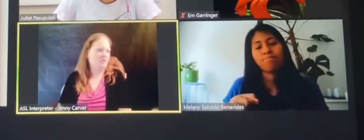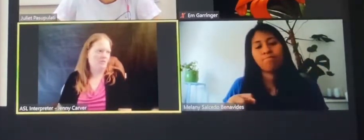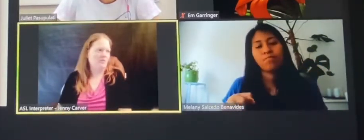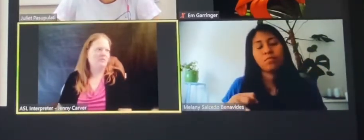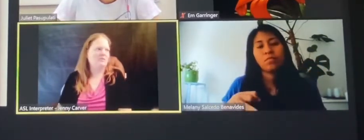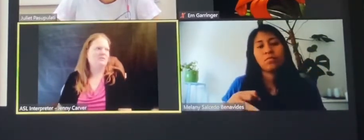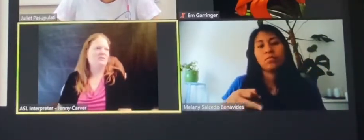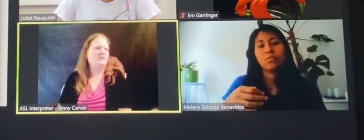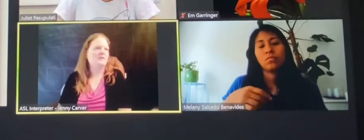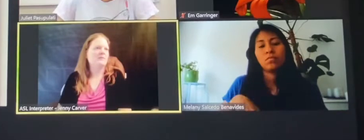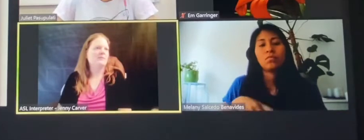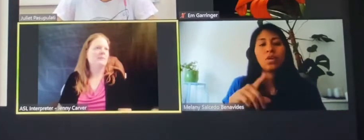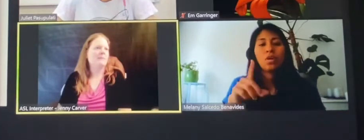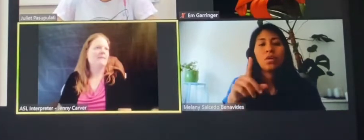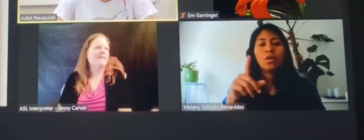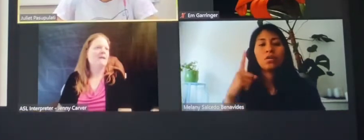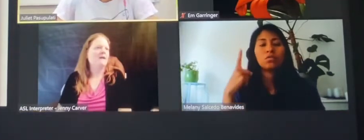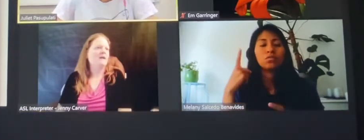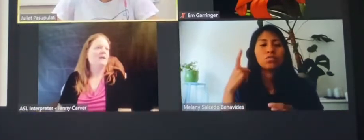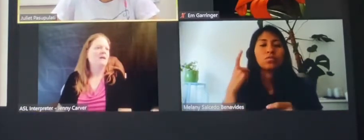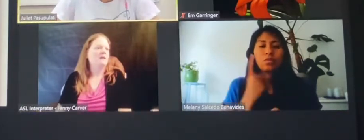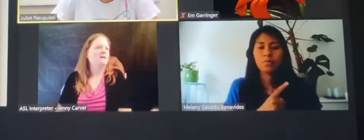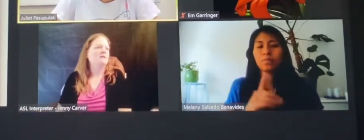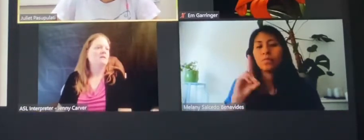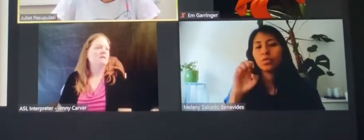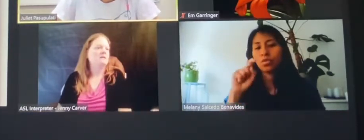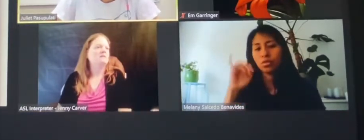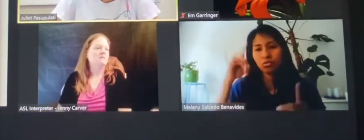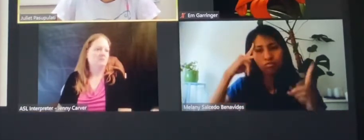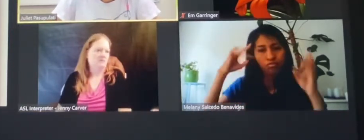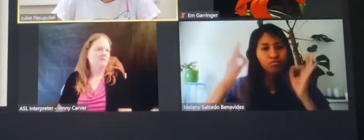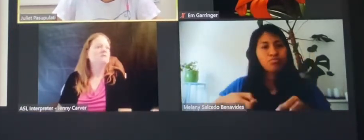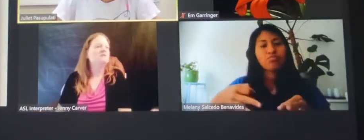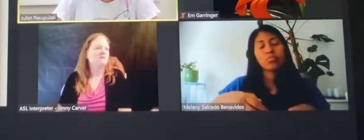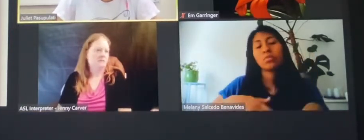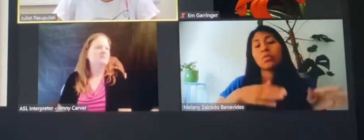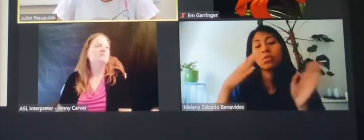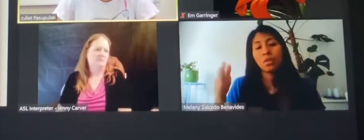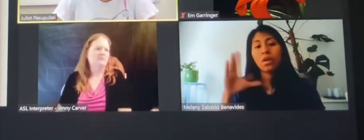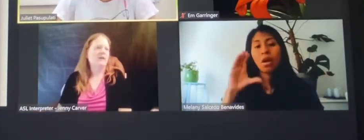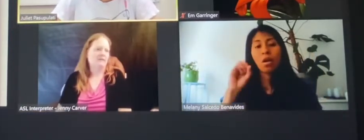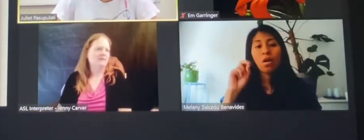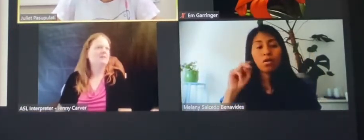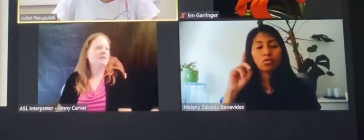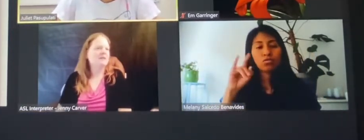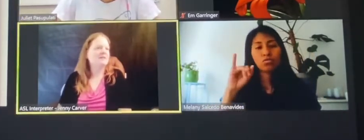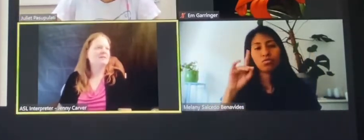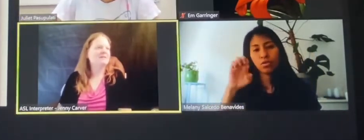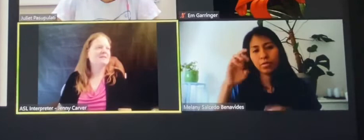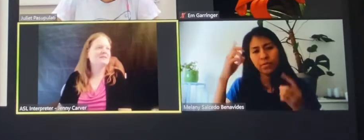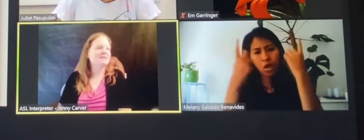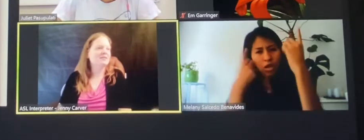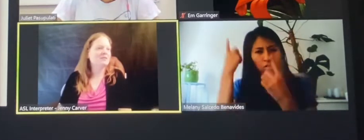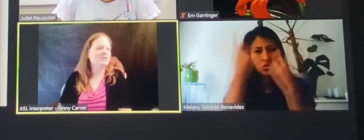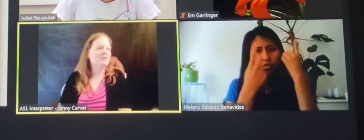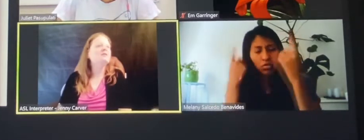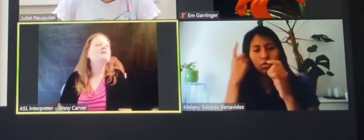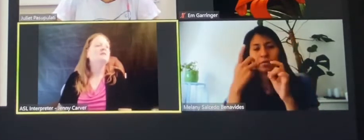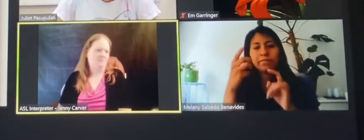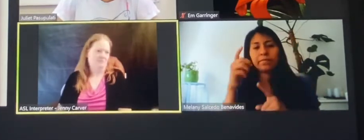So moving forward, like you decide, right? Like the decision